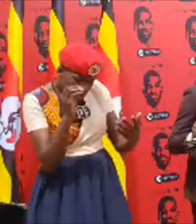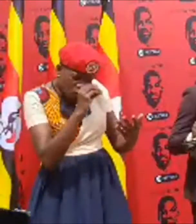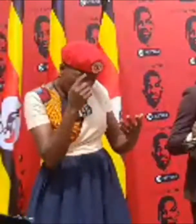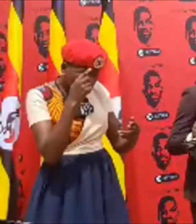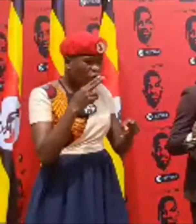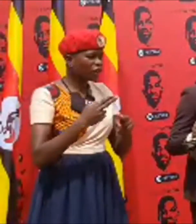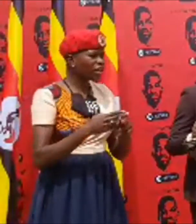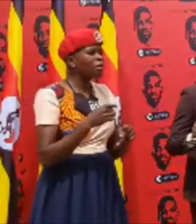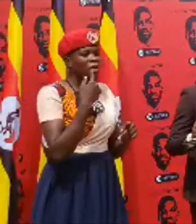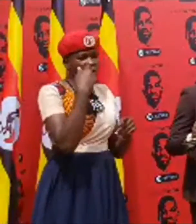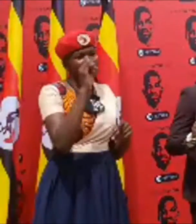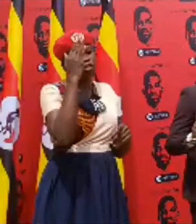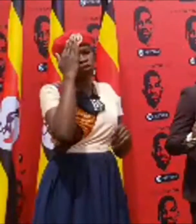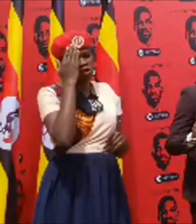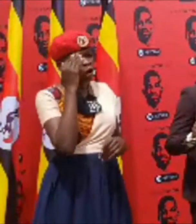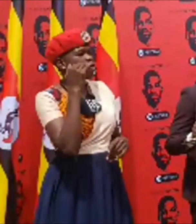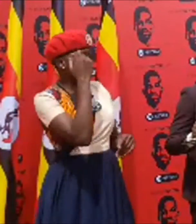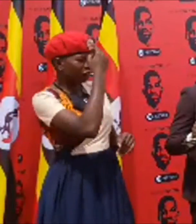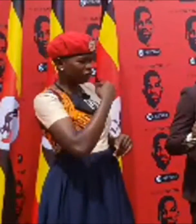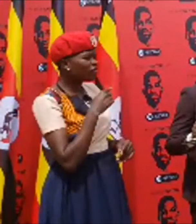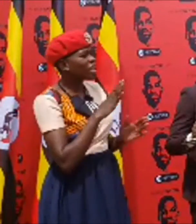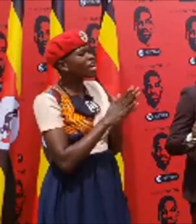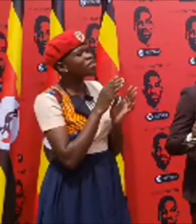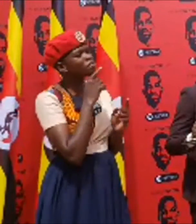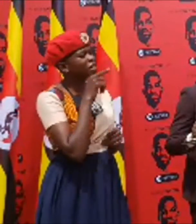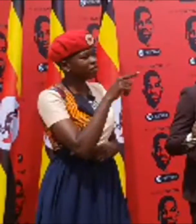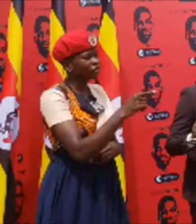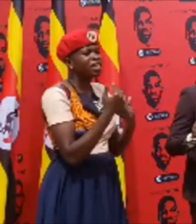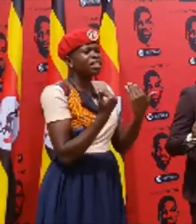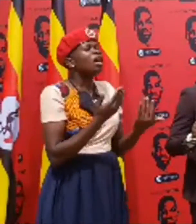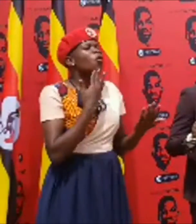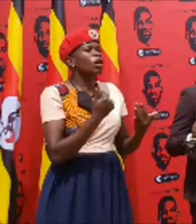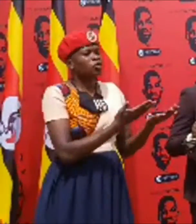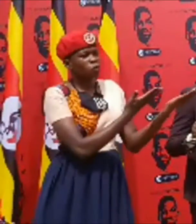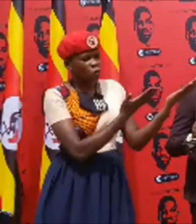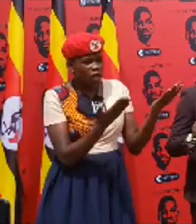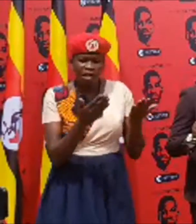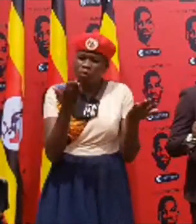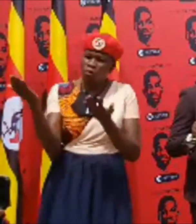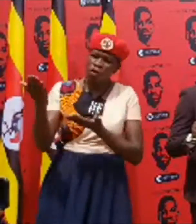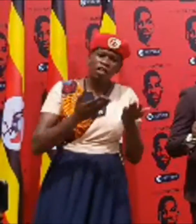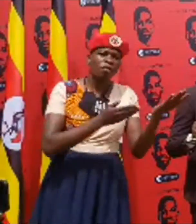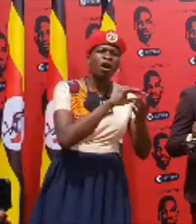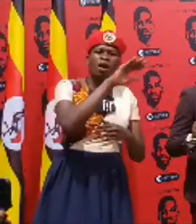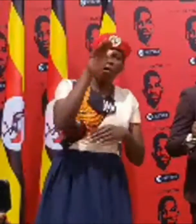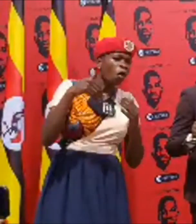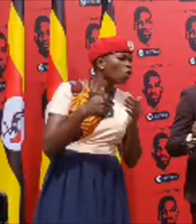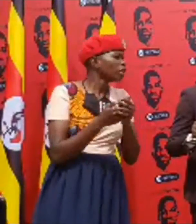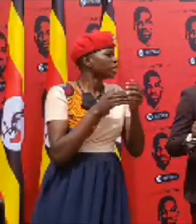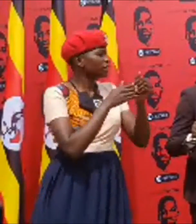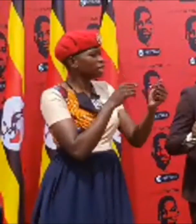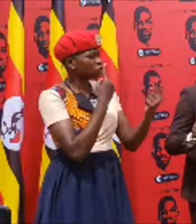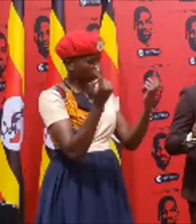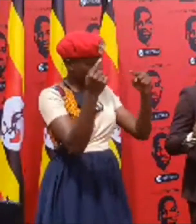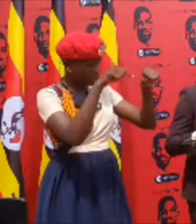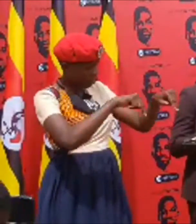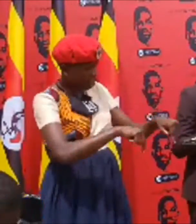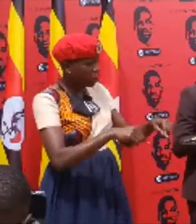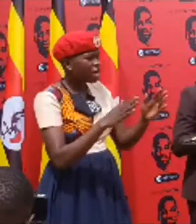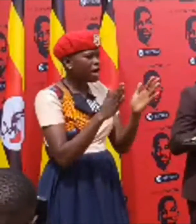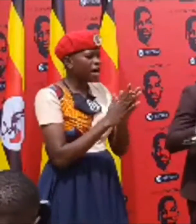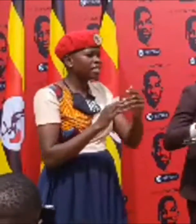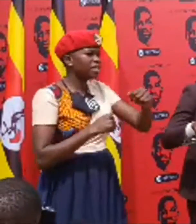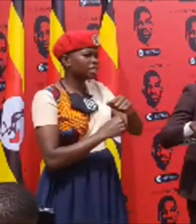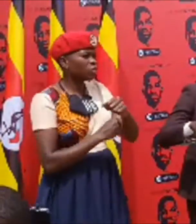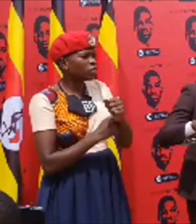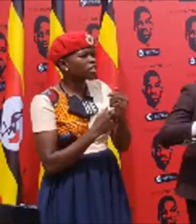But they know who the man is. Thank you. I would like to welcome all our leaders, our members, our supporters that are in this place. Thank you for